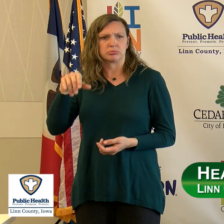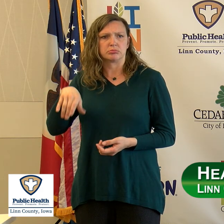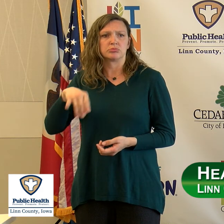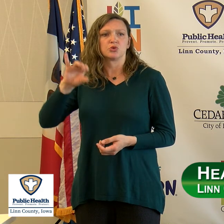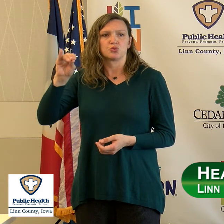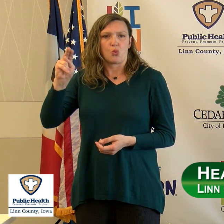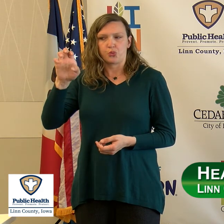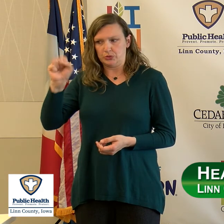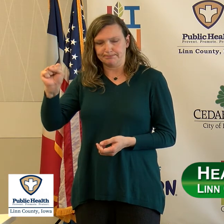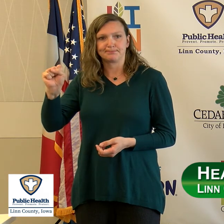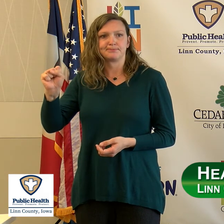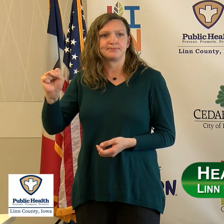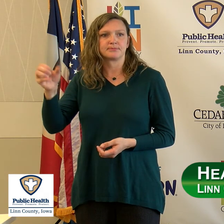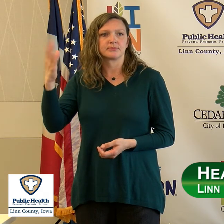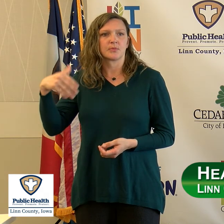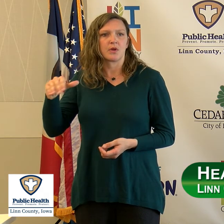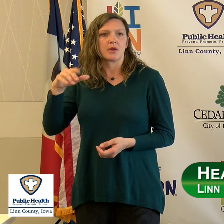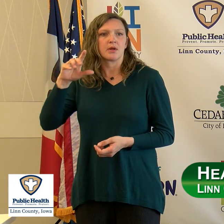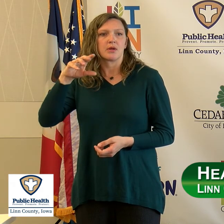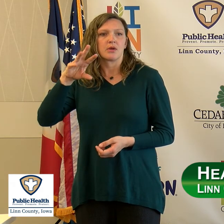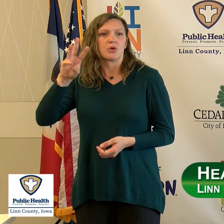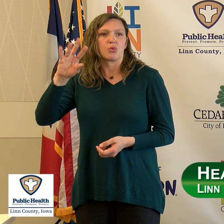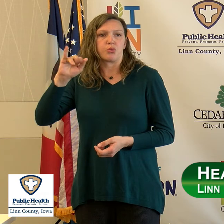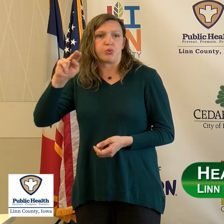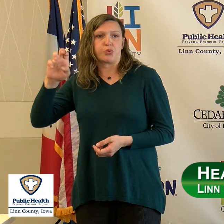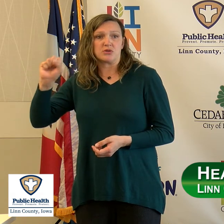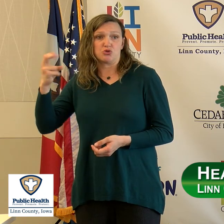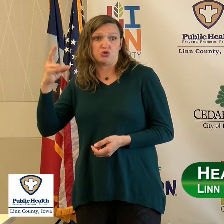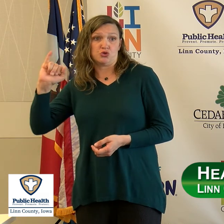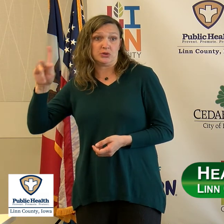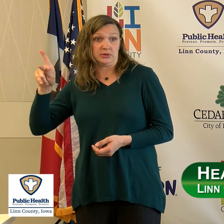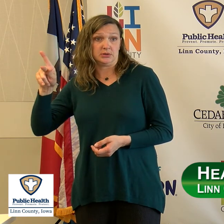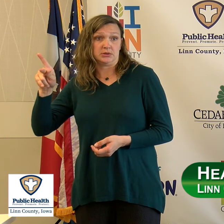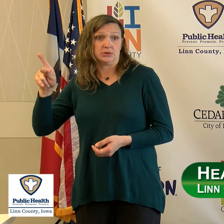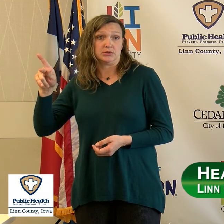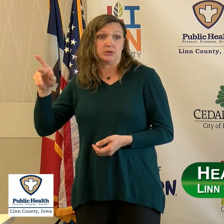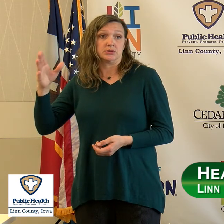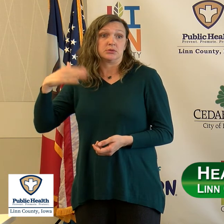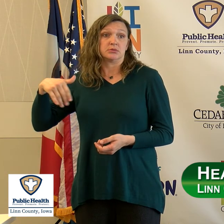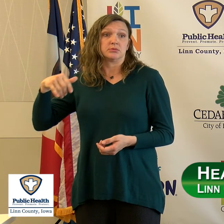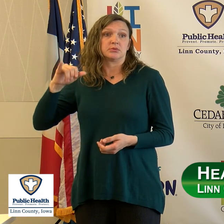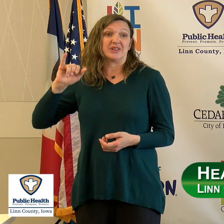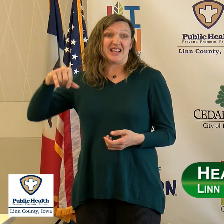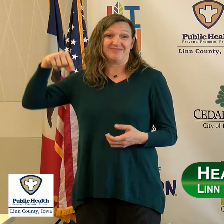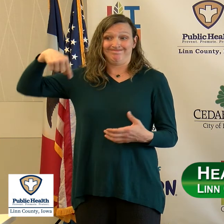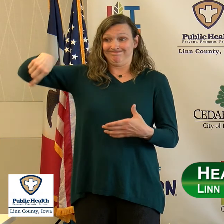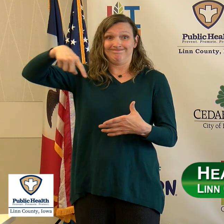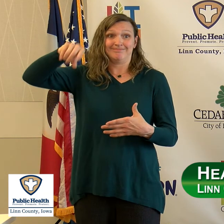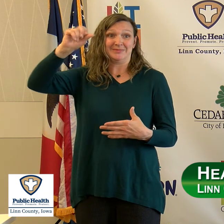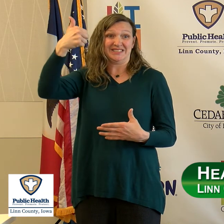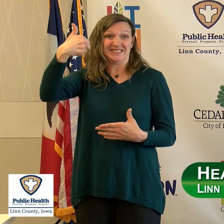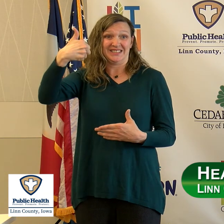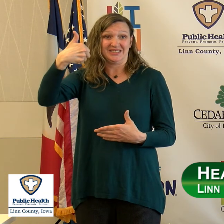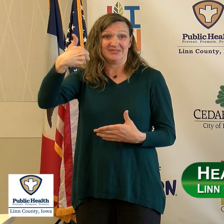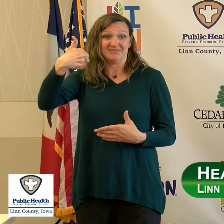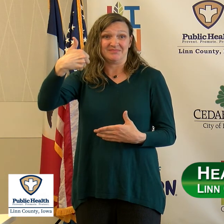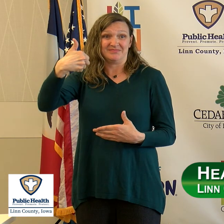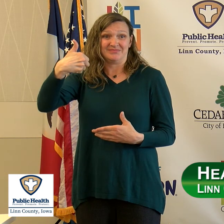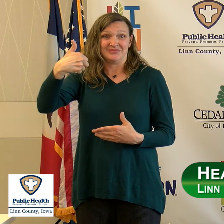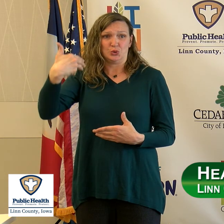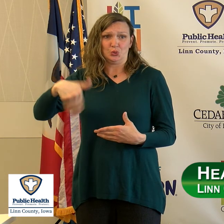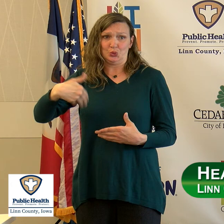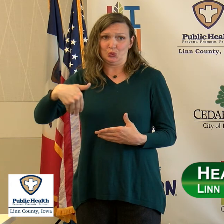Linn, and Winneshiek have reached a score of 10, according to the metrics used to